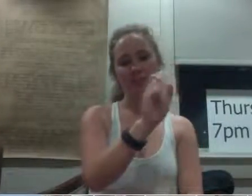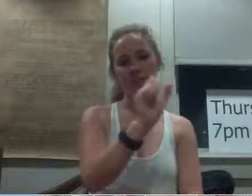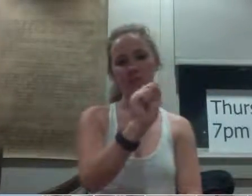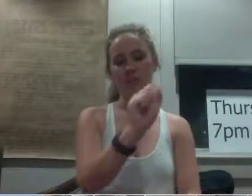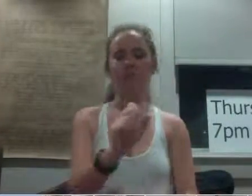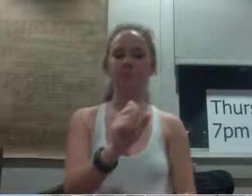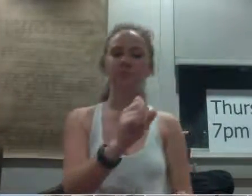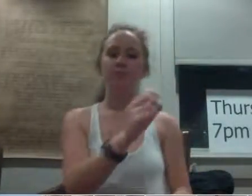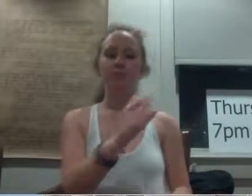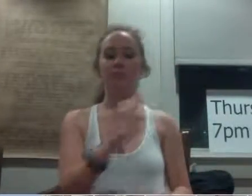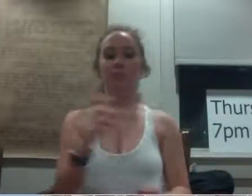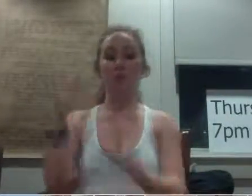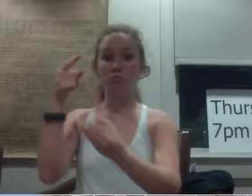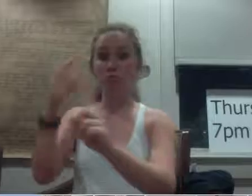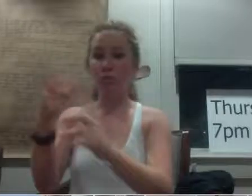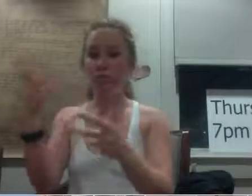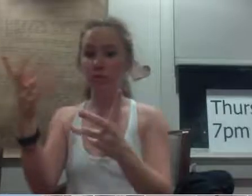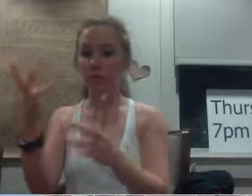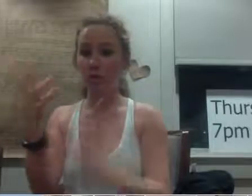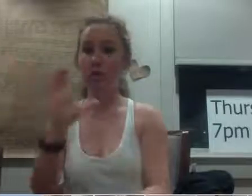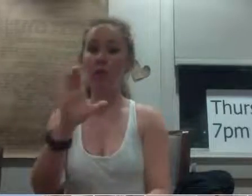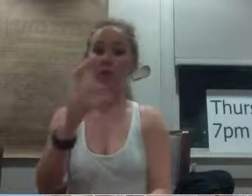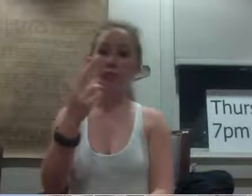So, in an article about cheetahs and how fast they run,